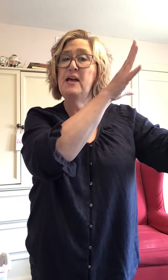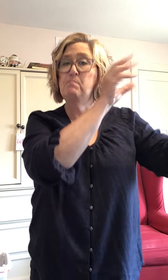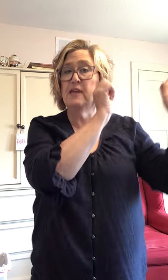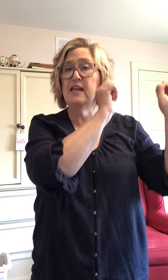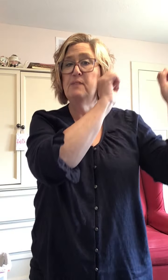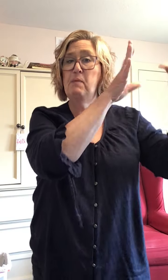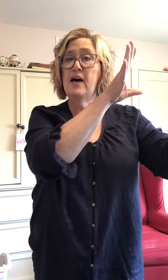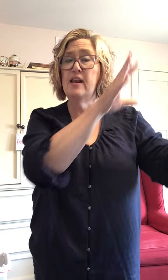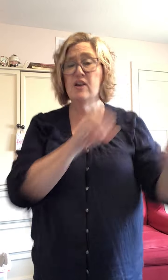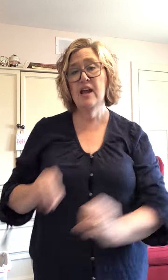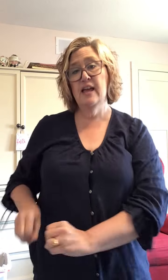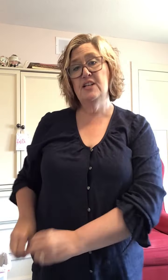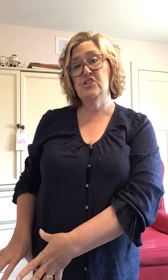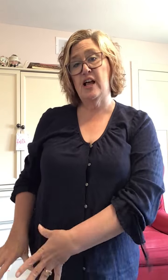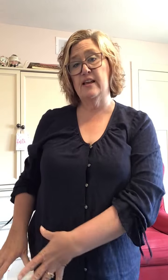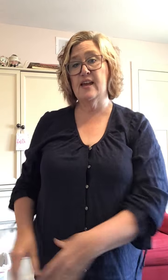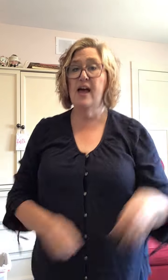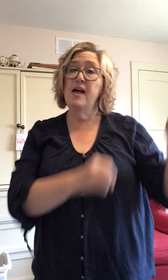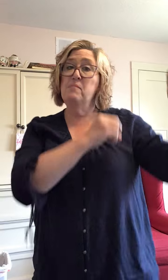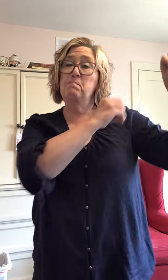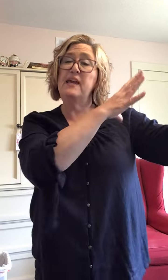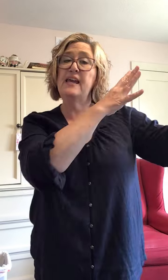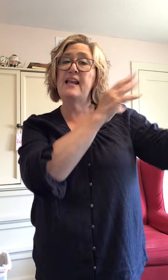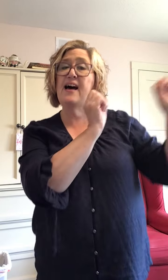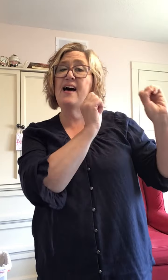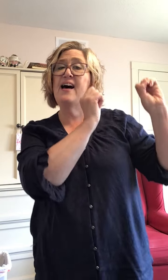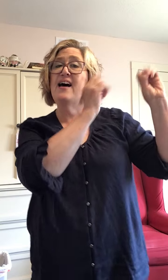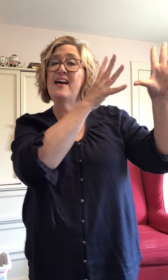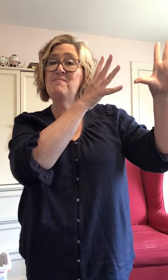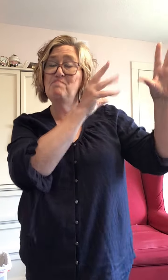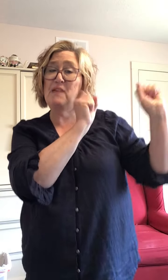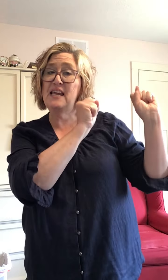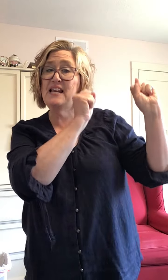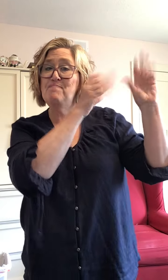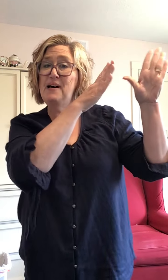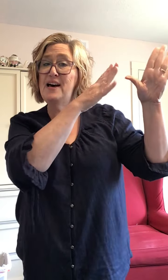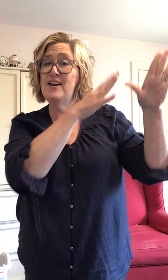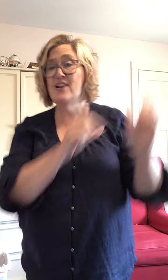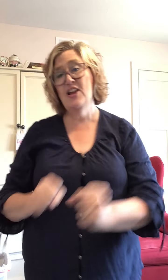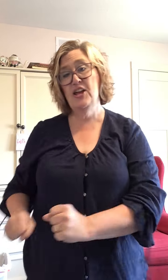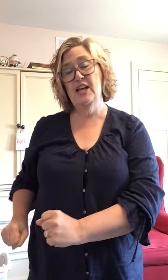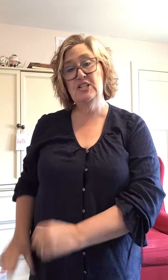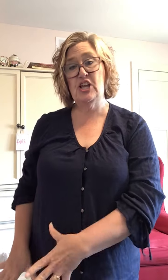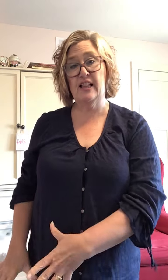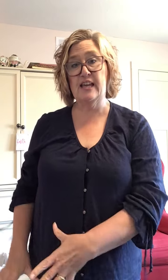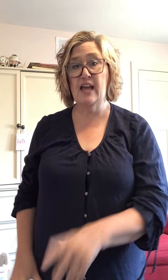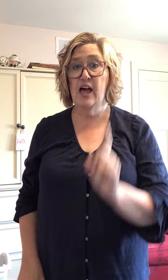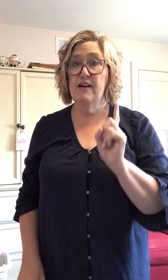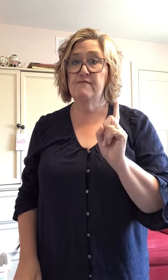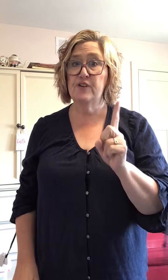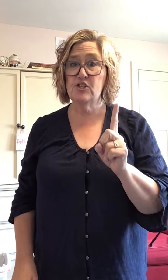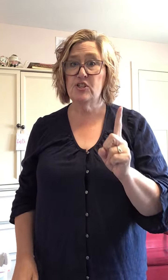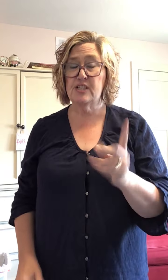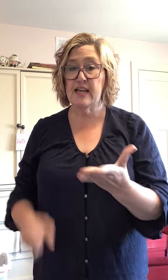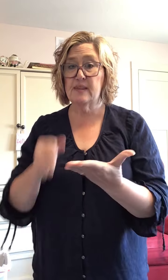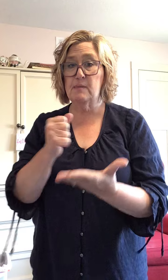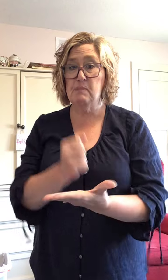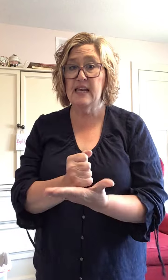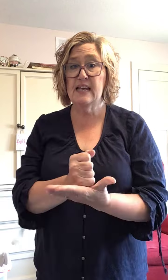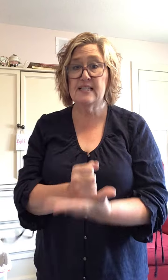Peanut, peanut butter, and jelly. Peanut, peanut butter, and jelly. First you take the peanuts